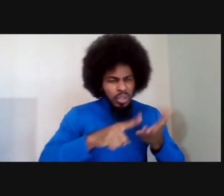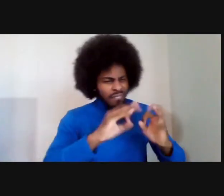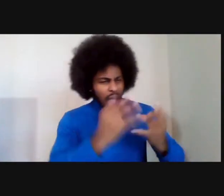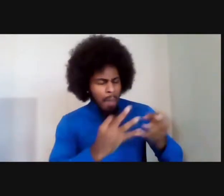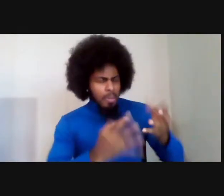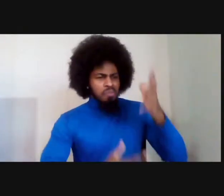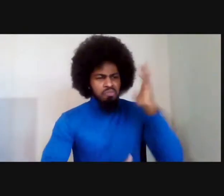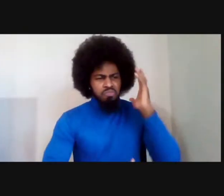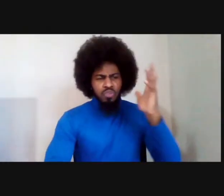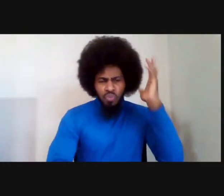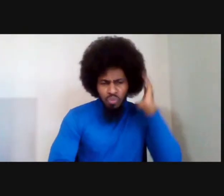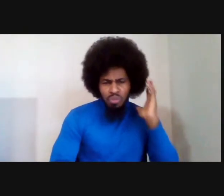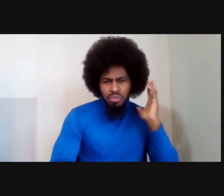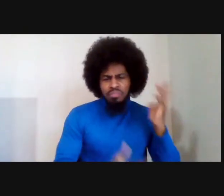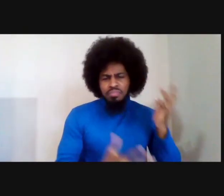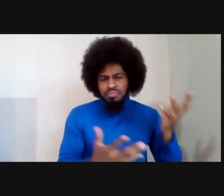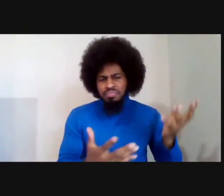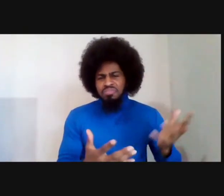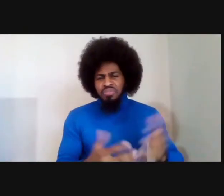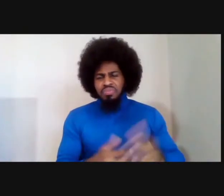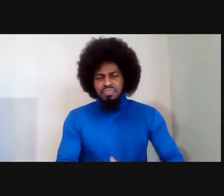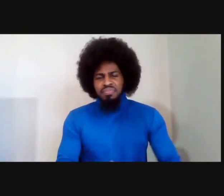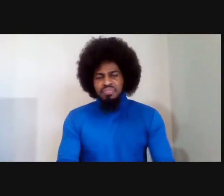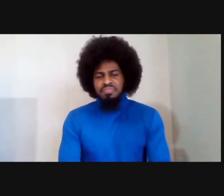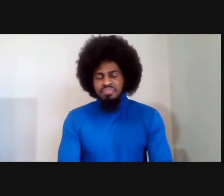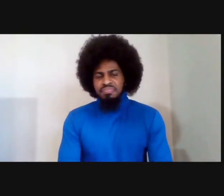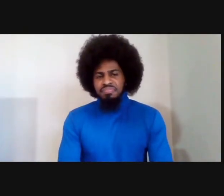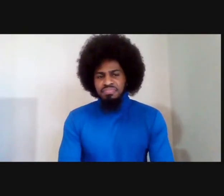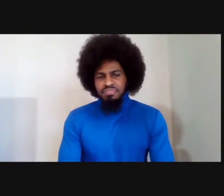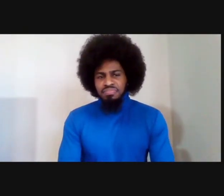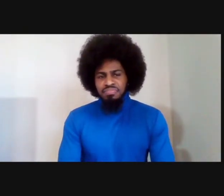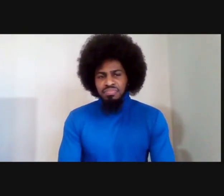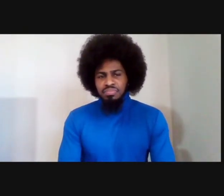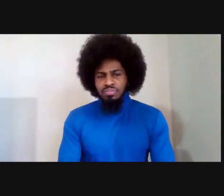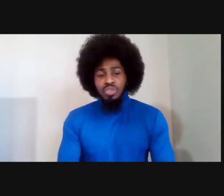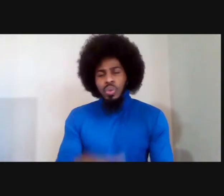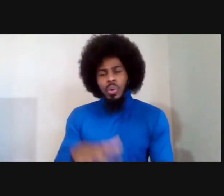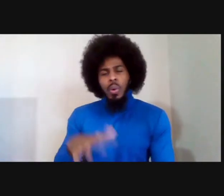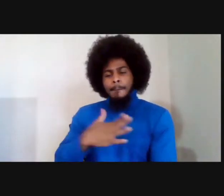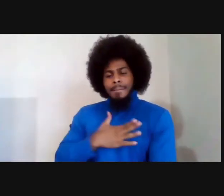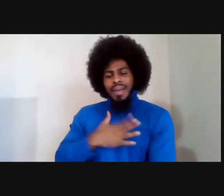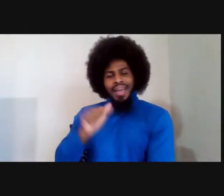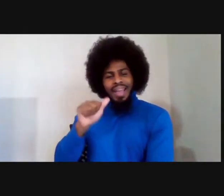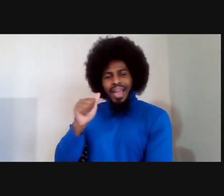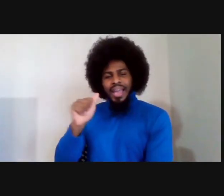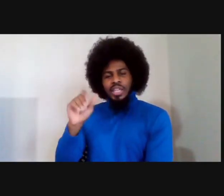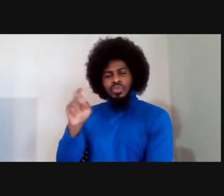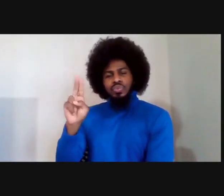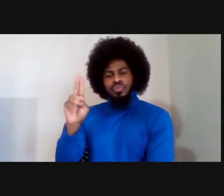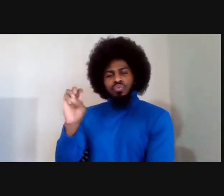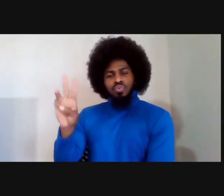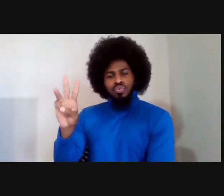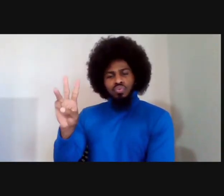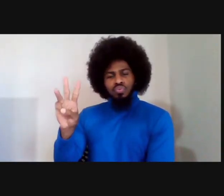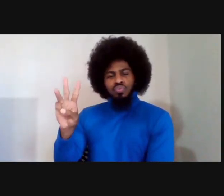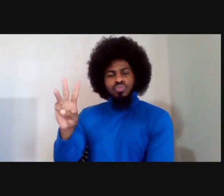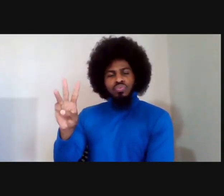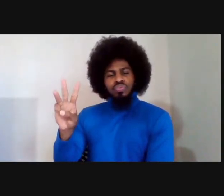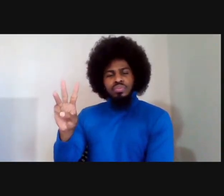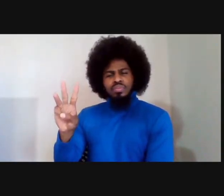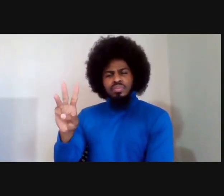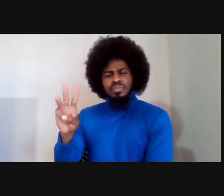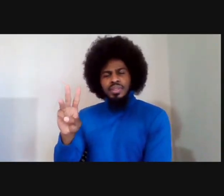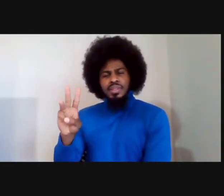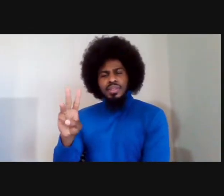ago. My Aunt Drew. Your Aunt Drew, you said? Yeah, my Aunt Drew. And tell us